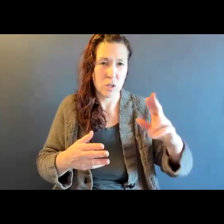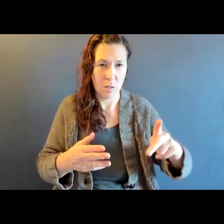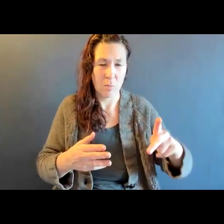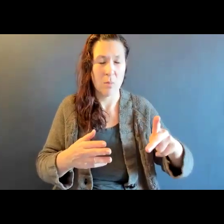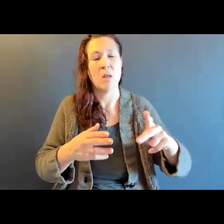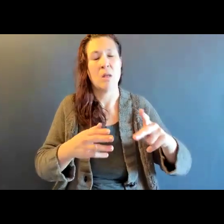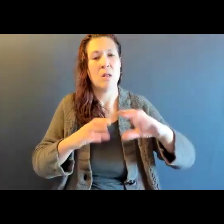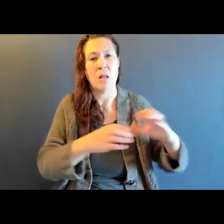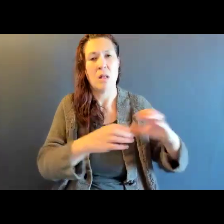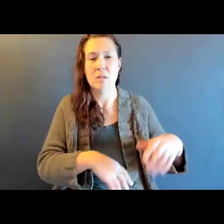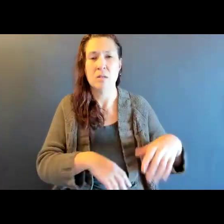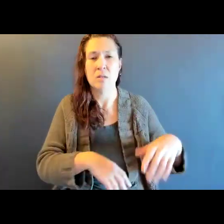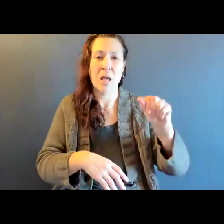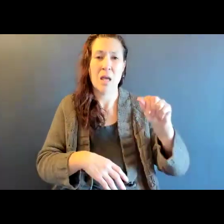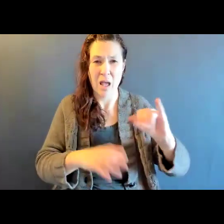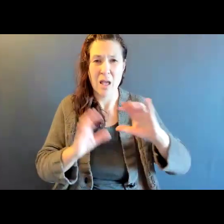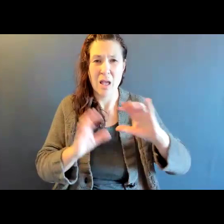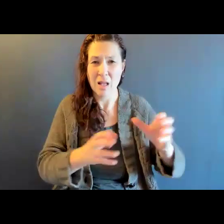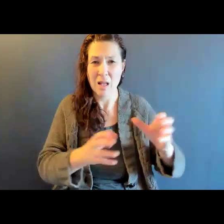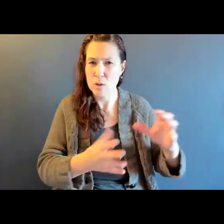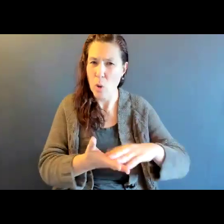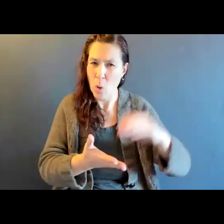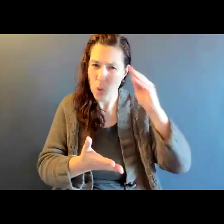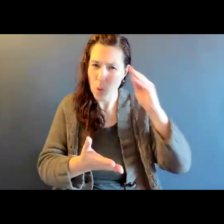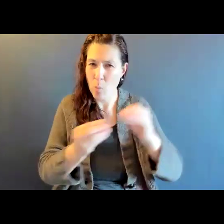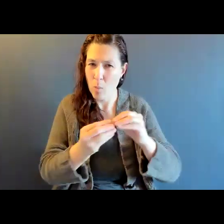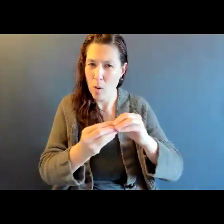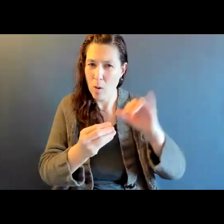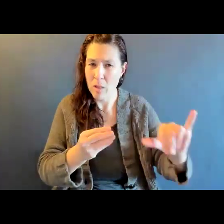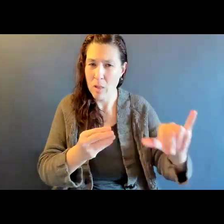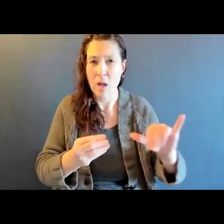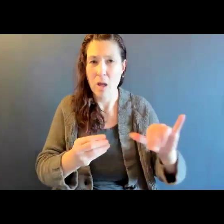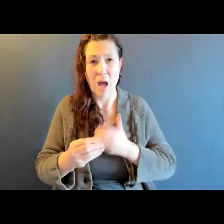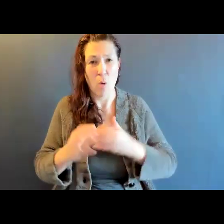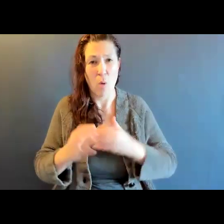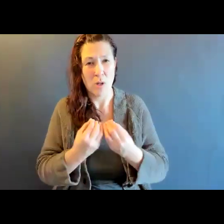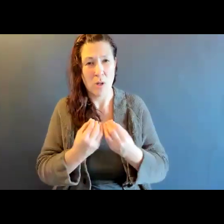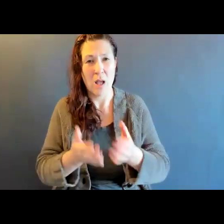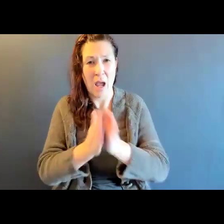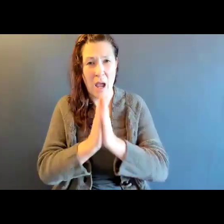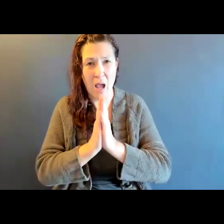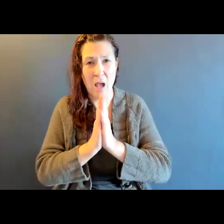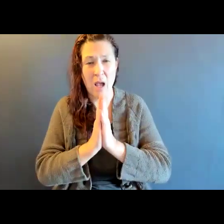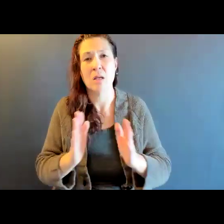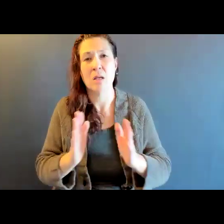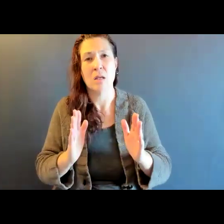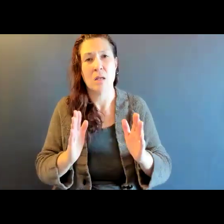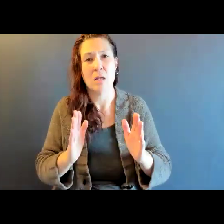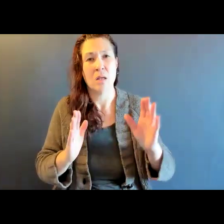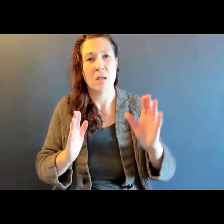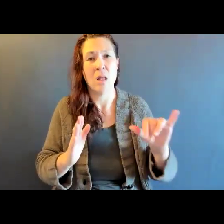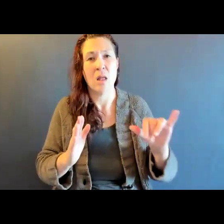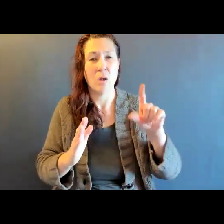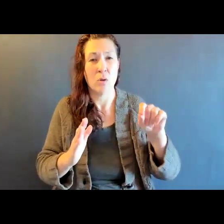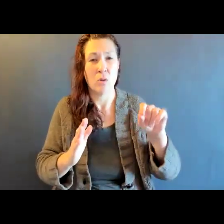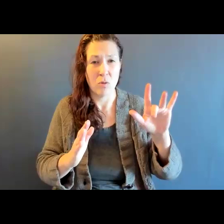appropriate. BPS personnel. Our demand as an organization is that the funding from the 2025 school